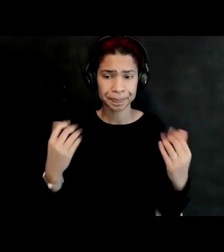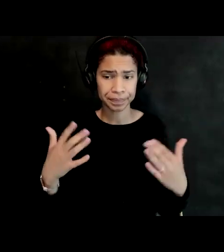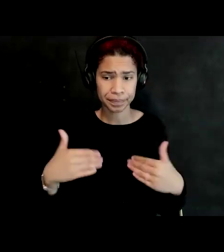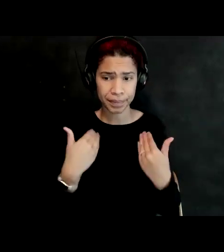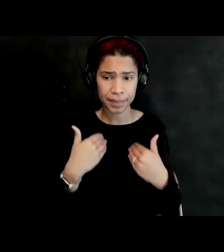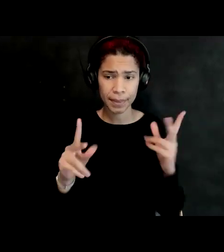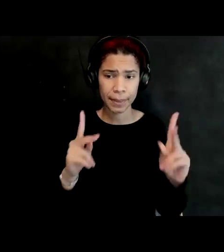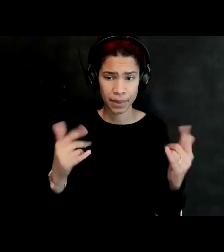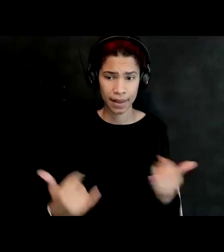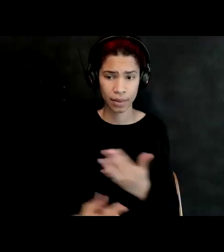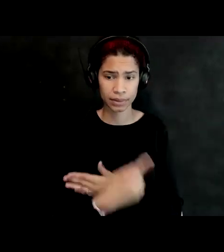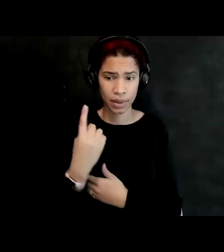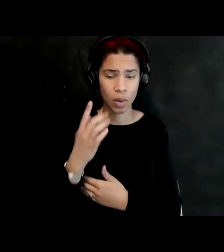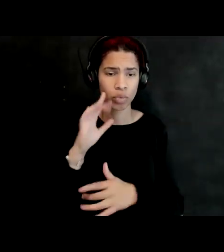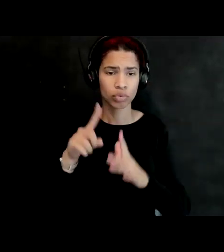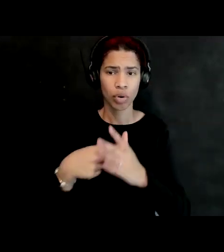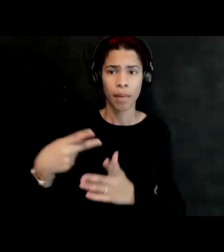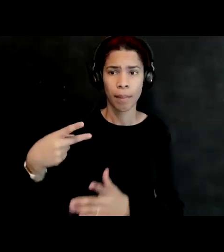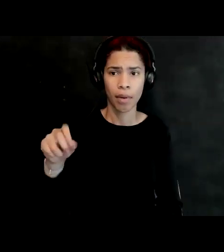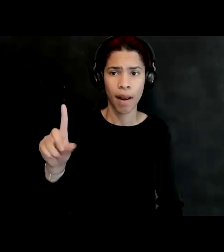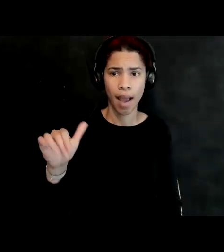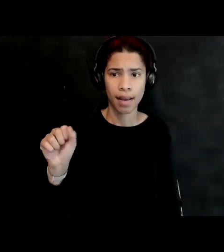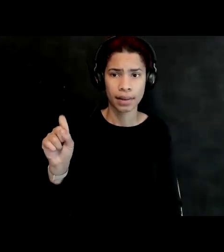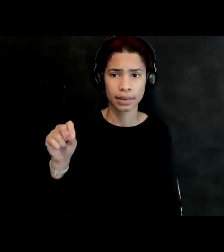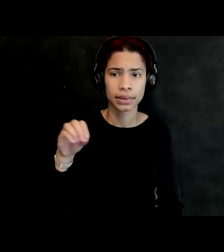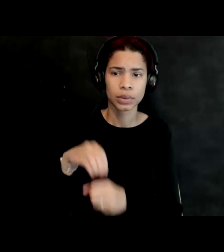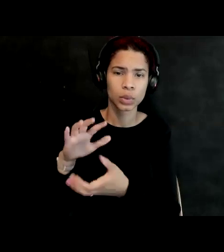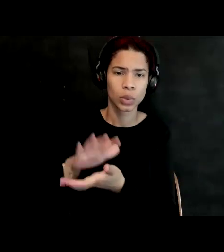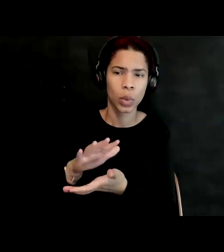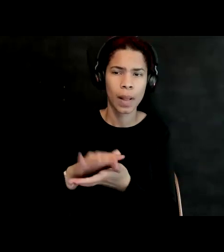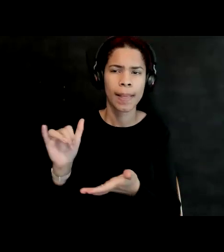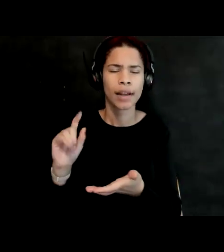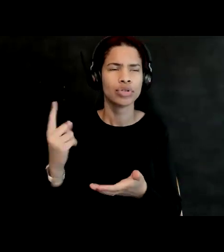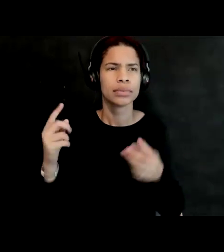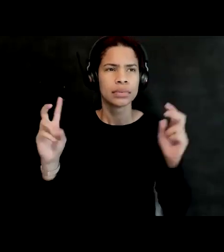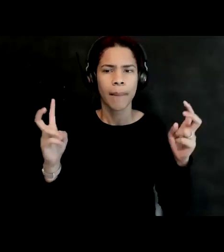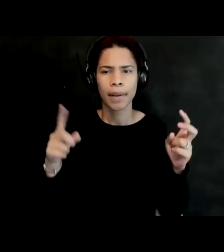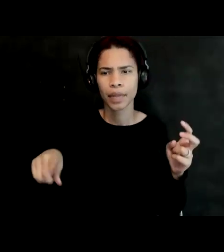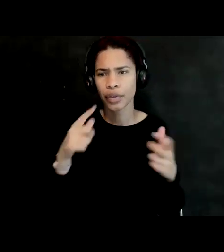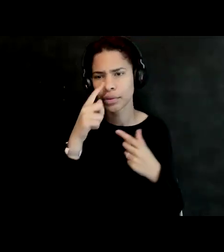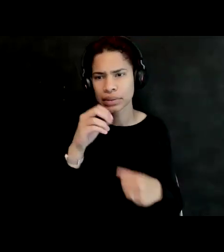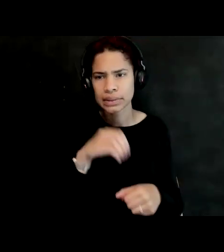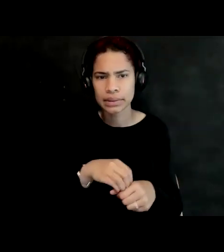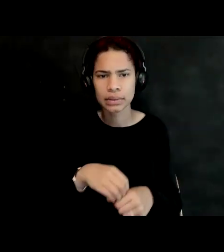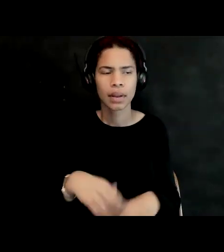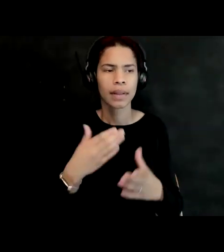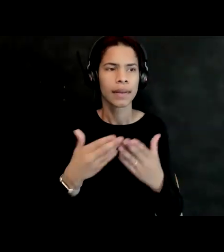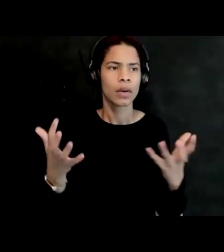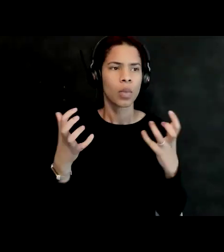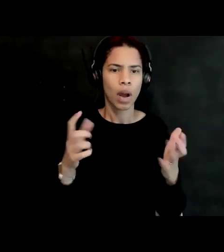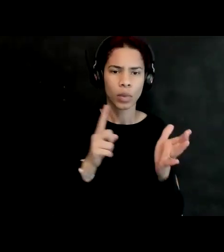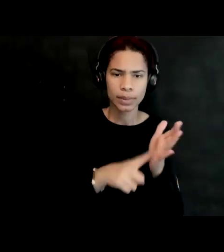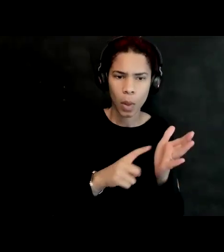are starting podcasts in school, just, like topics that they're interested in, things they want to talk about, things they want to